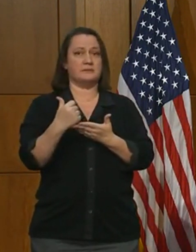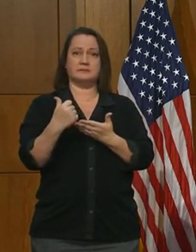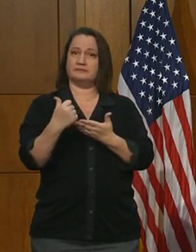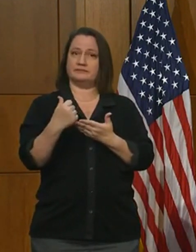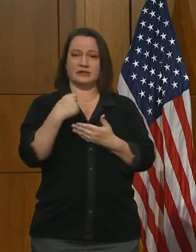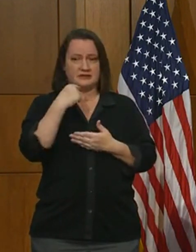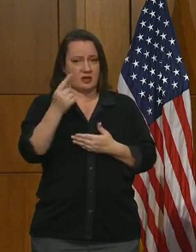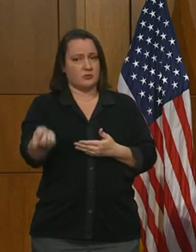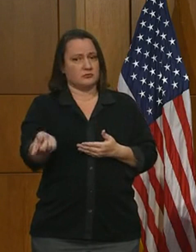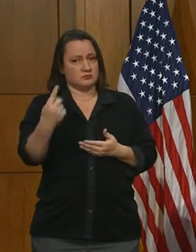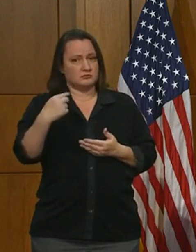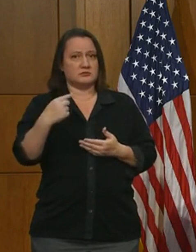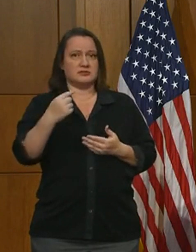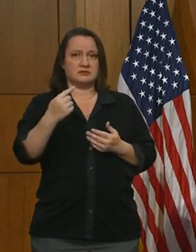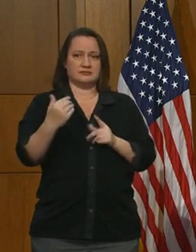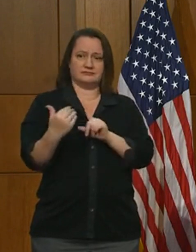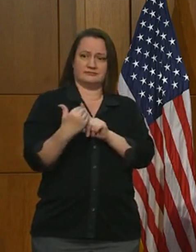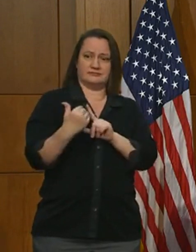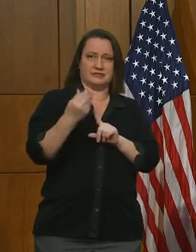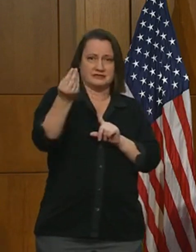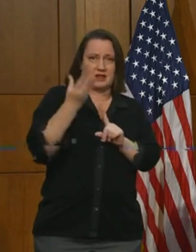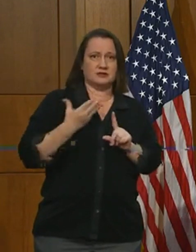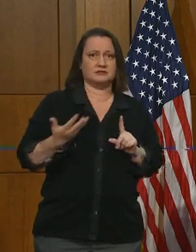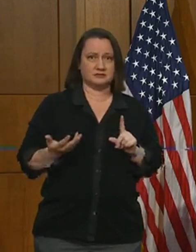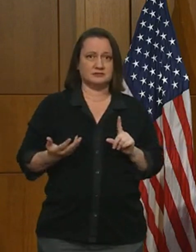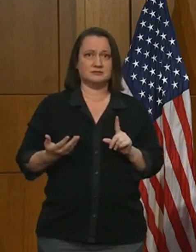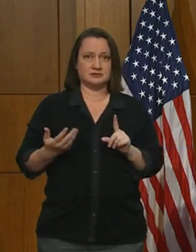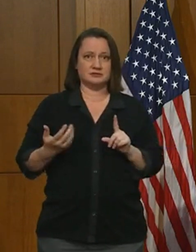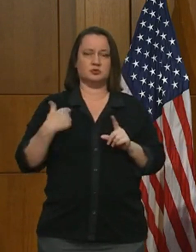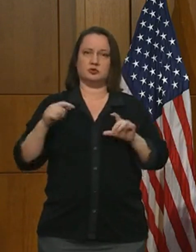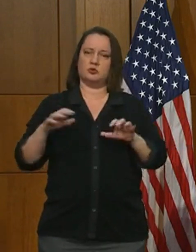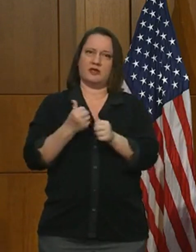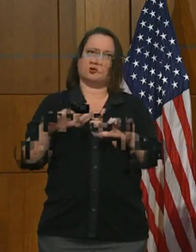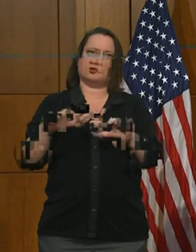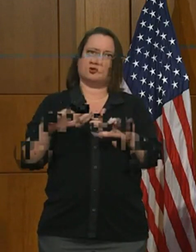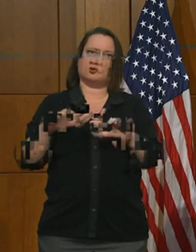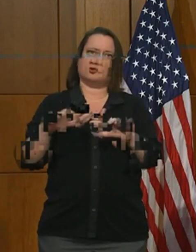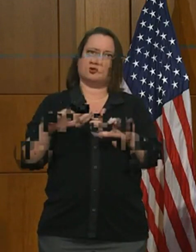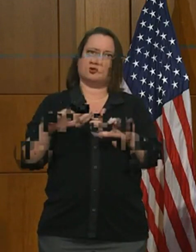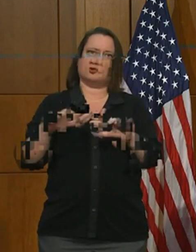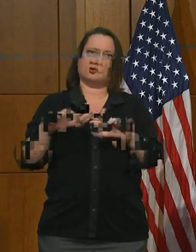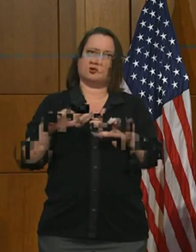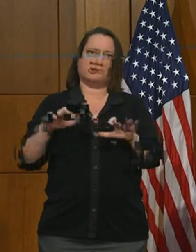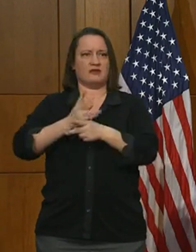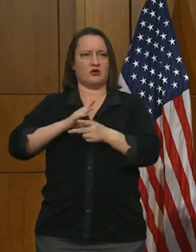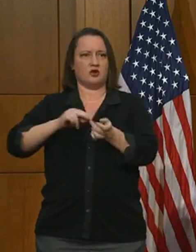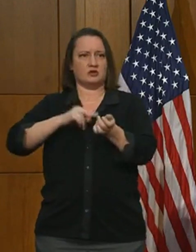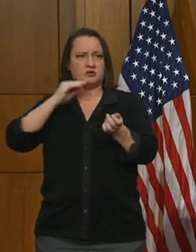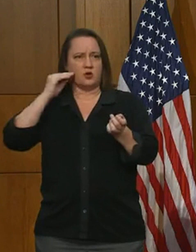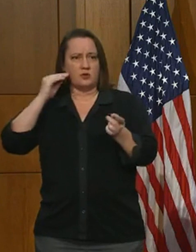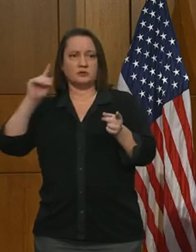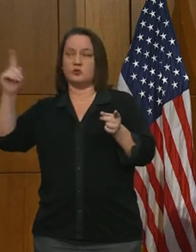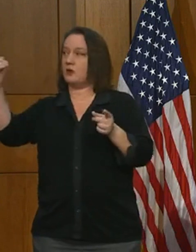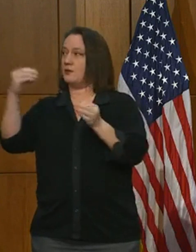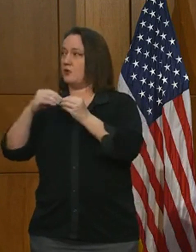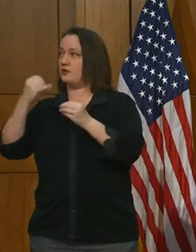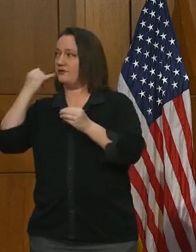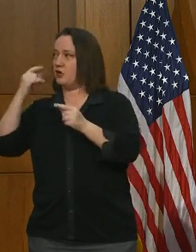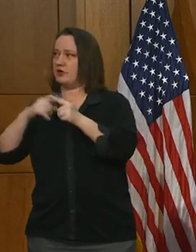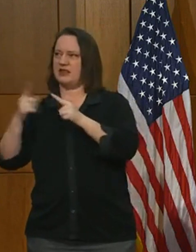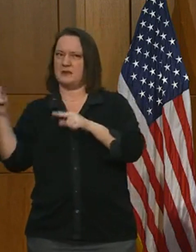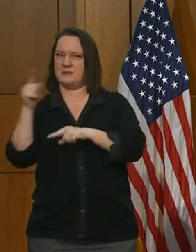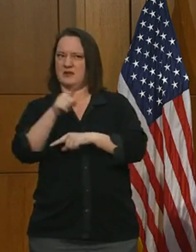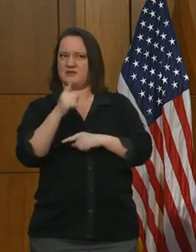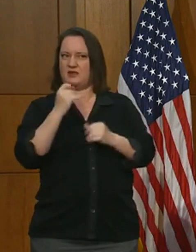us. But we're doing everything that we can to take care of our nursing homes. Could I follow up on that really quickly? We'll do one more on the phone and then we'll come back